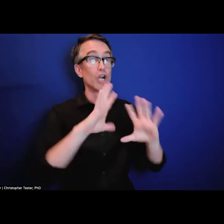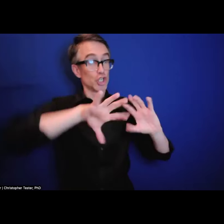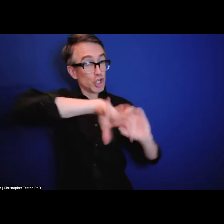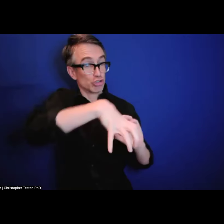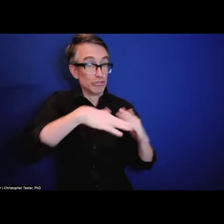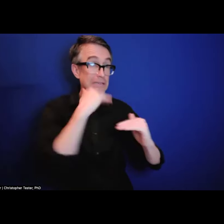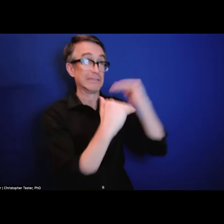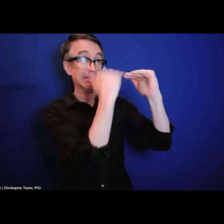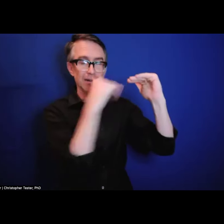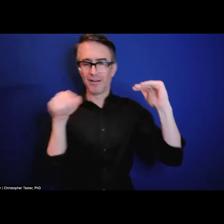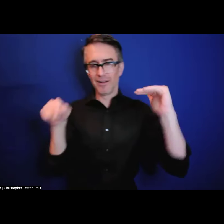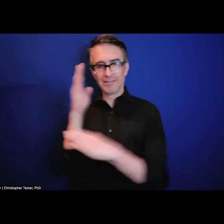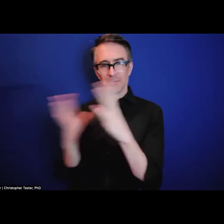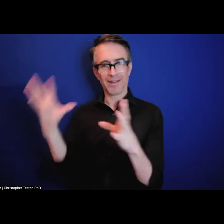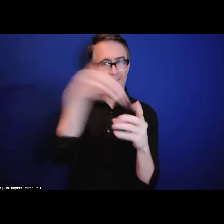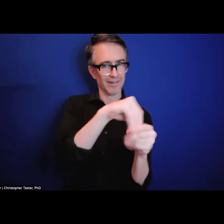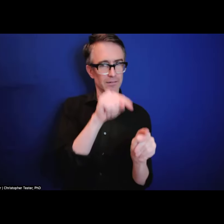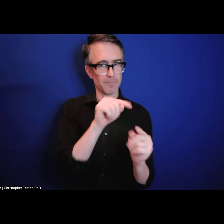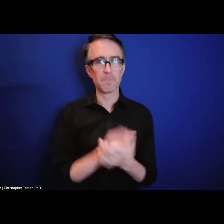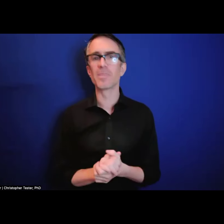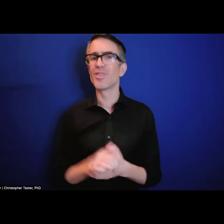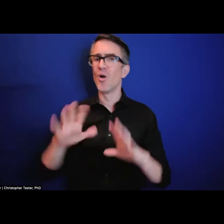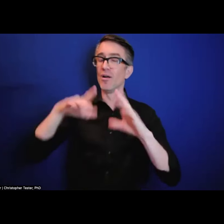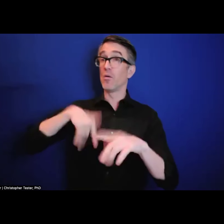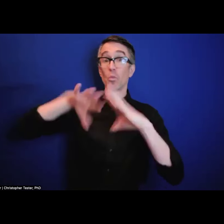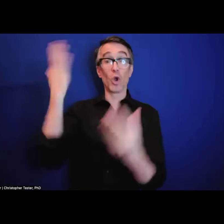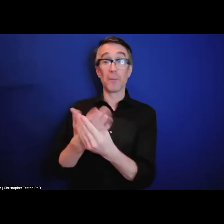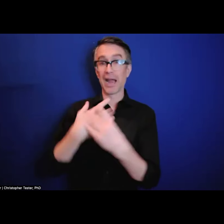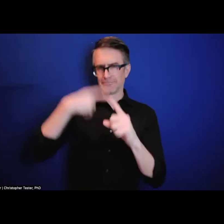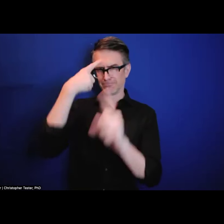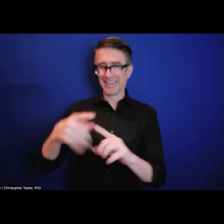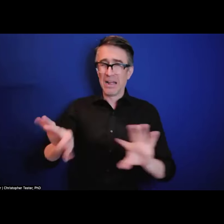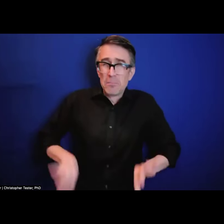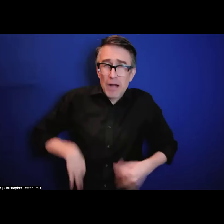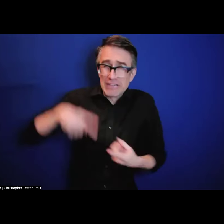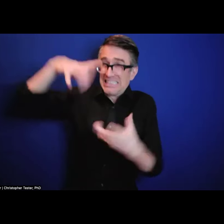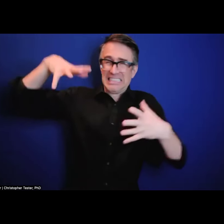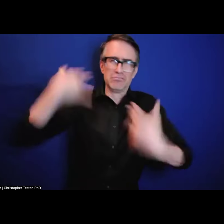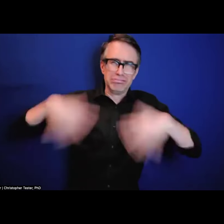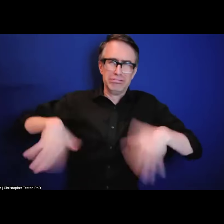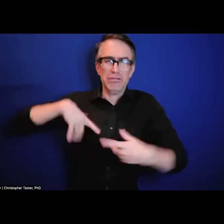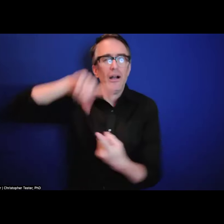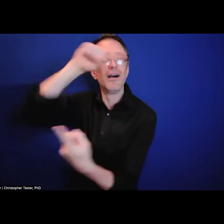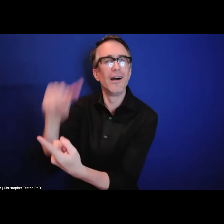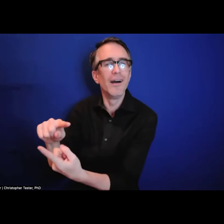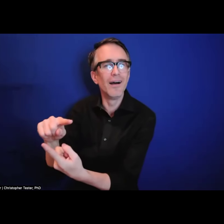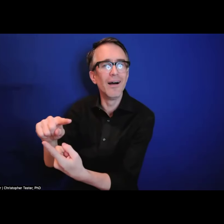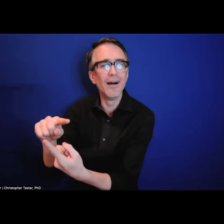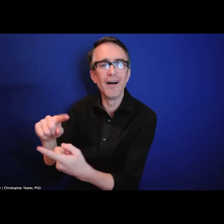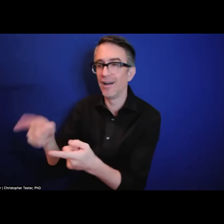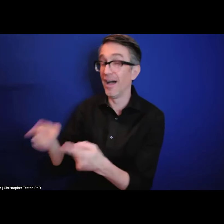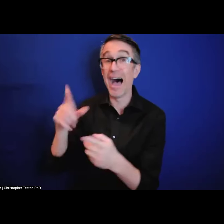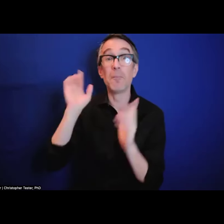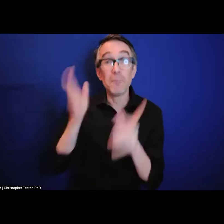we know that persons with disabilities make up about 1.3 billion of the global population, and that we